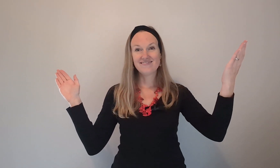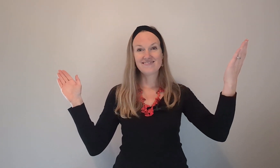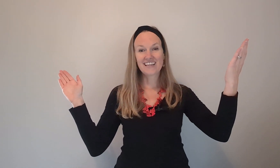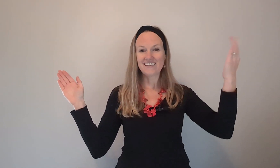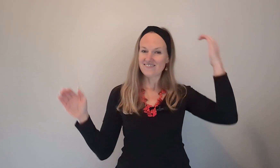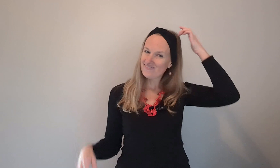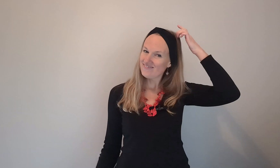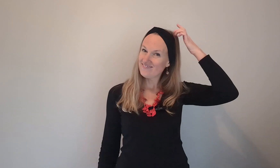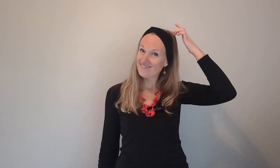Okay.